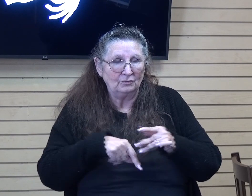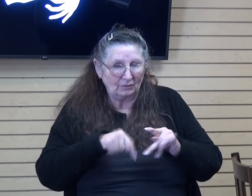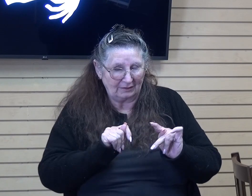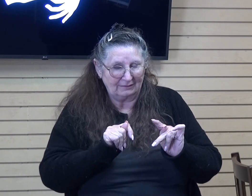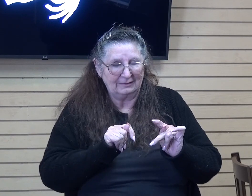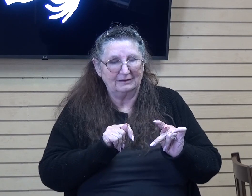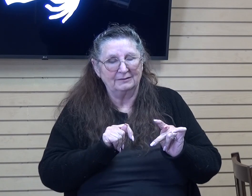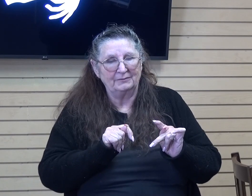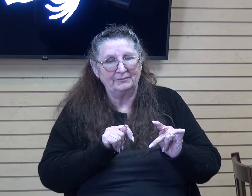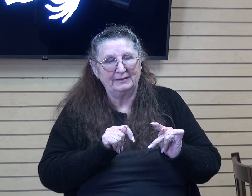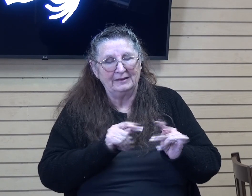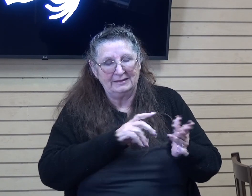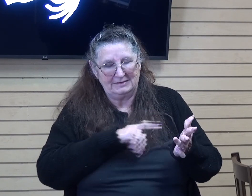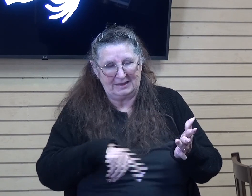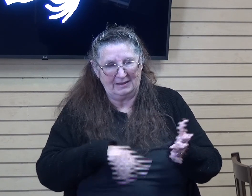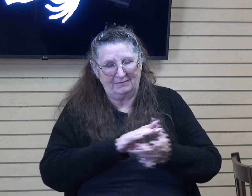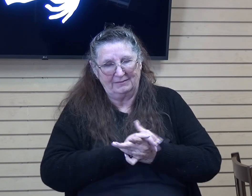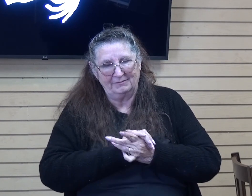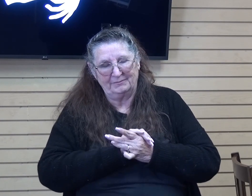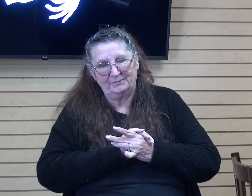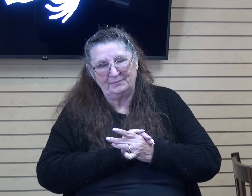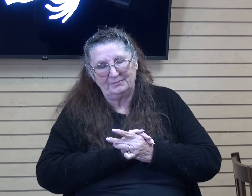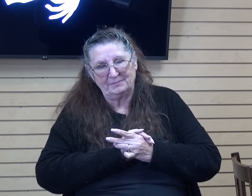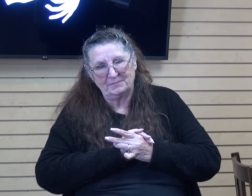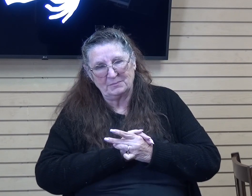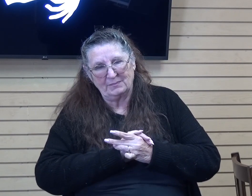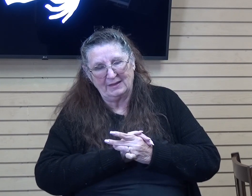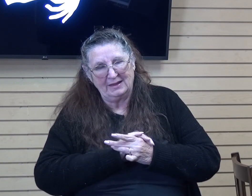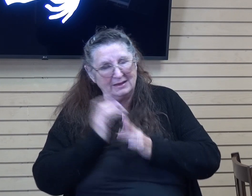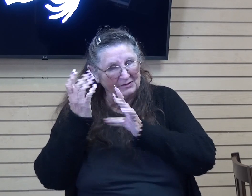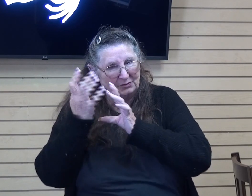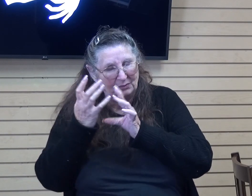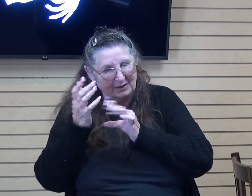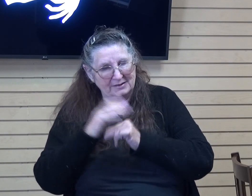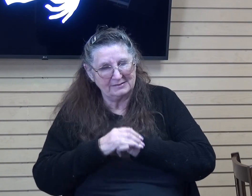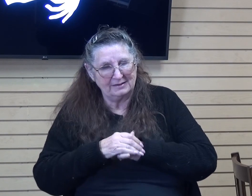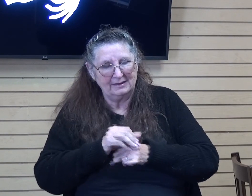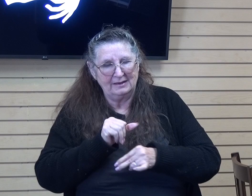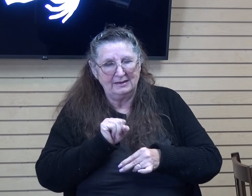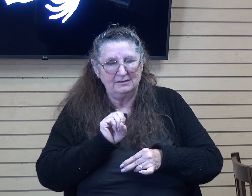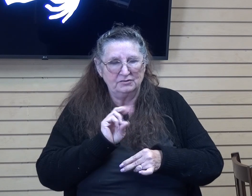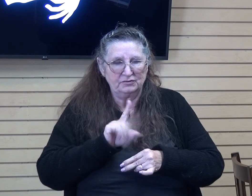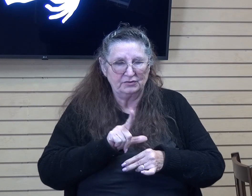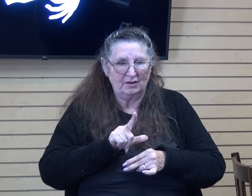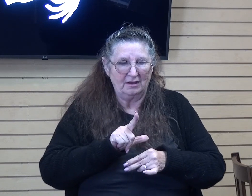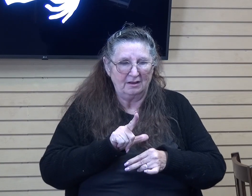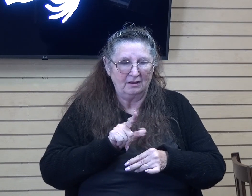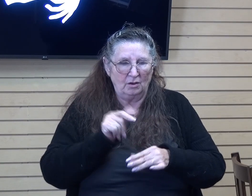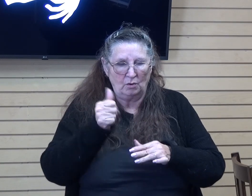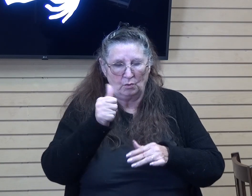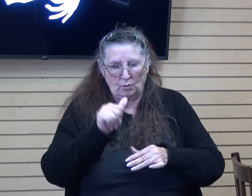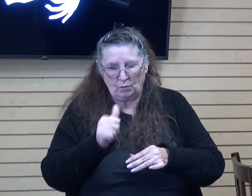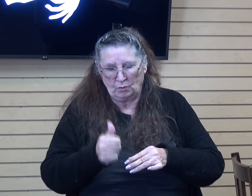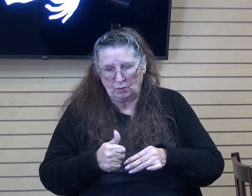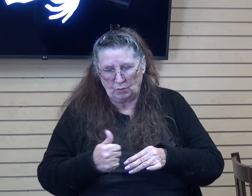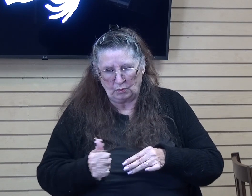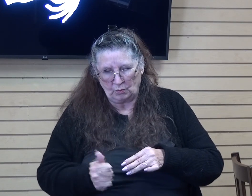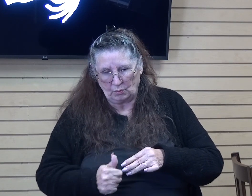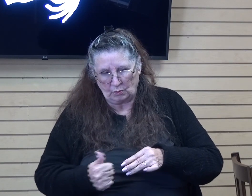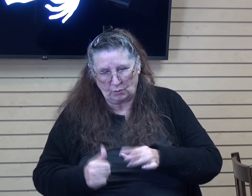hello. So crazy. And just Saul kind of slowly goes lower and lower and lower and crazier, he